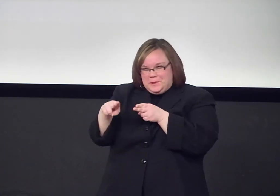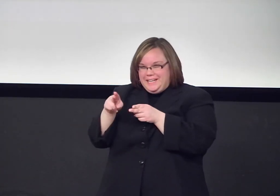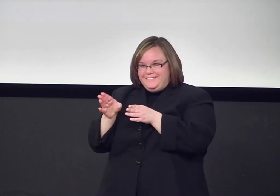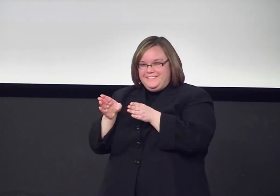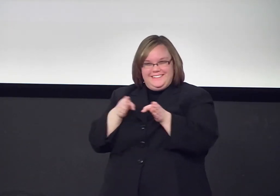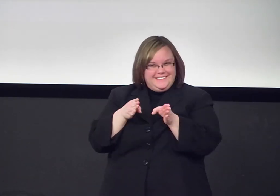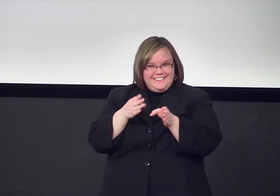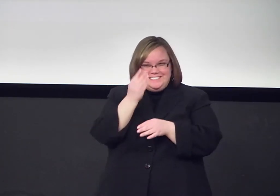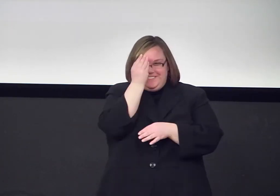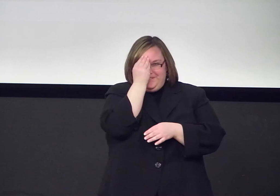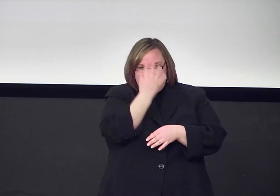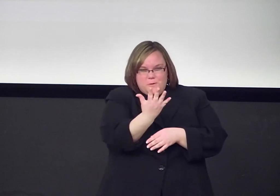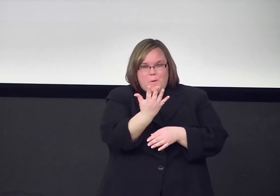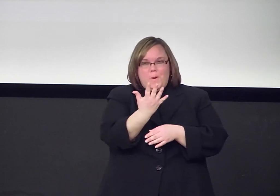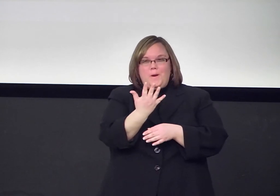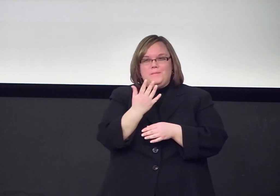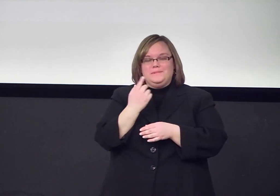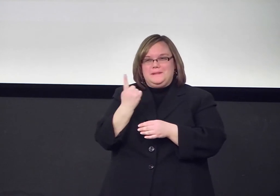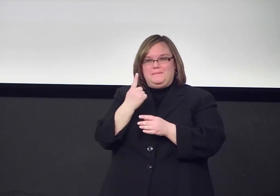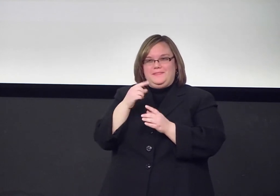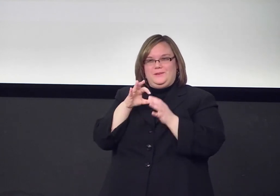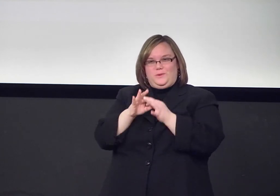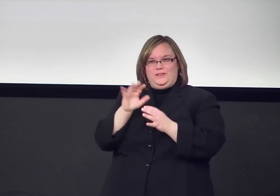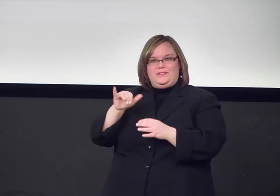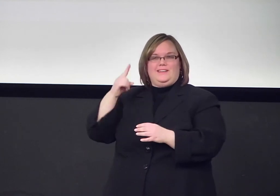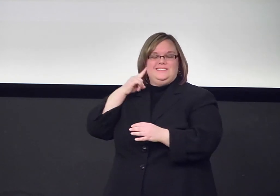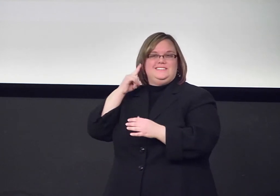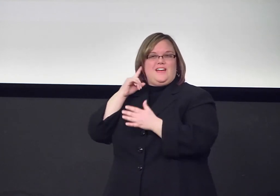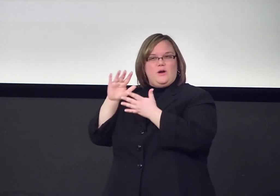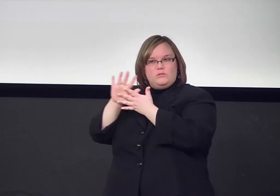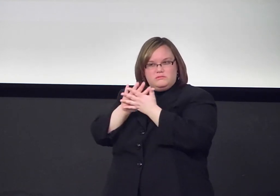So you see, it was a very brief footing shift, but she was